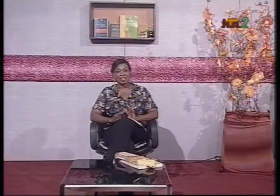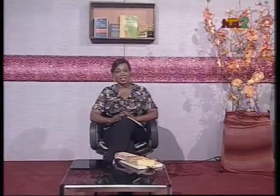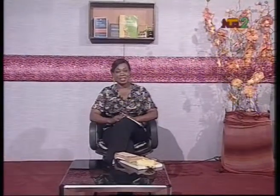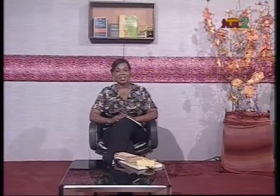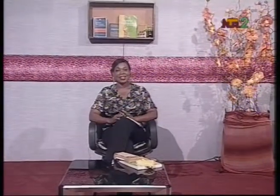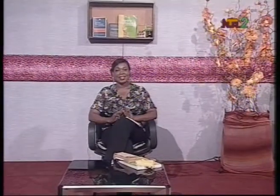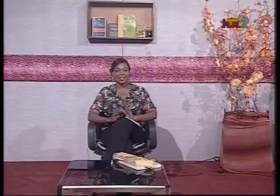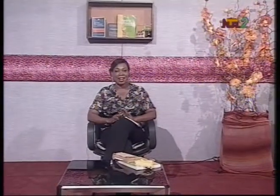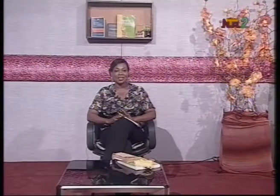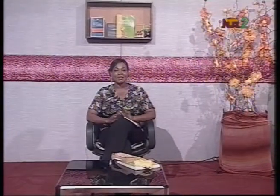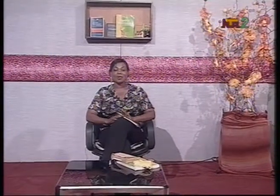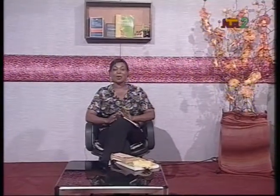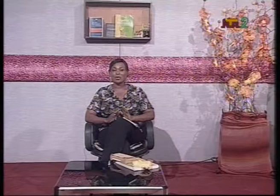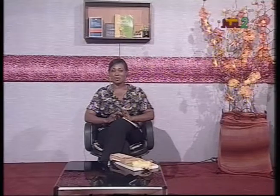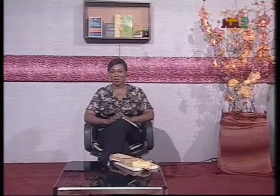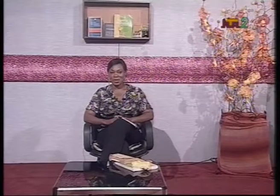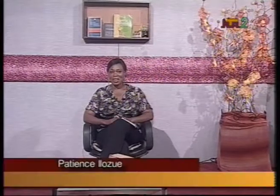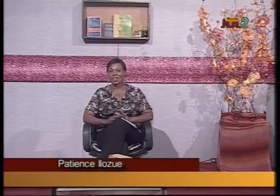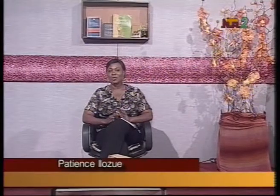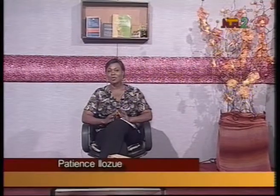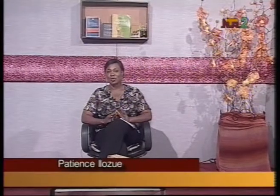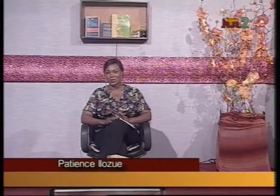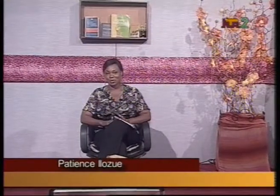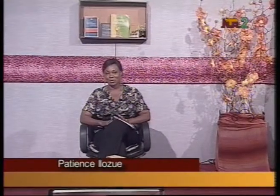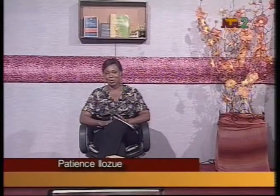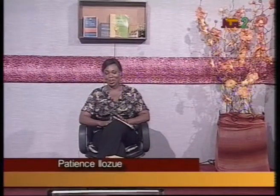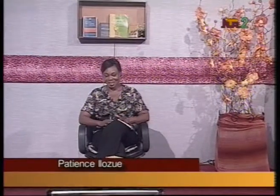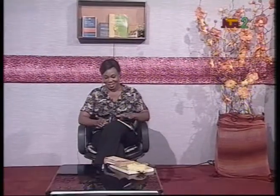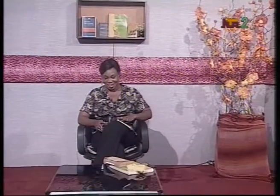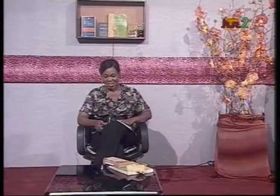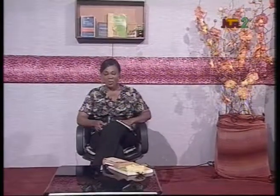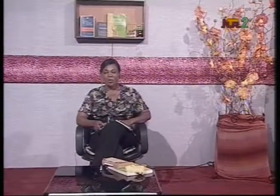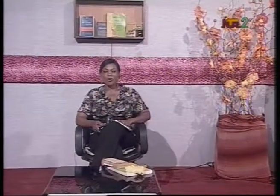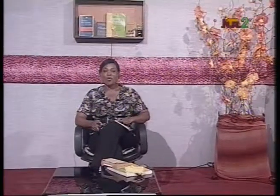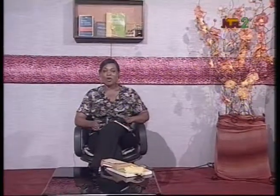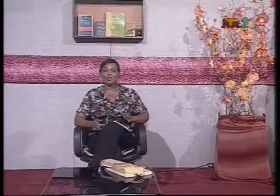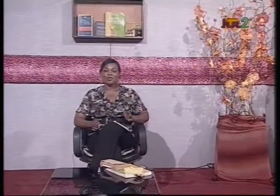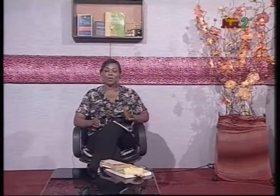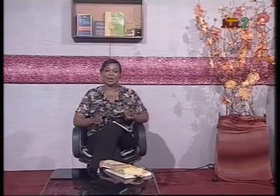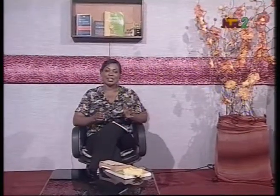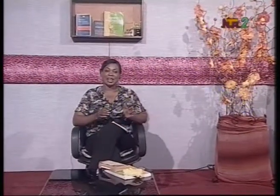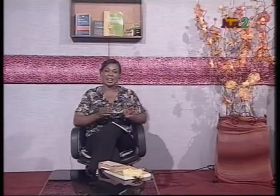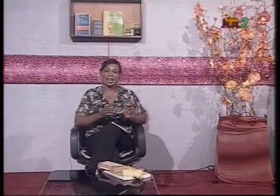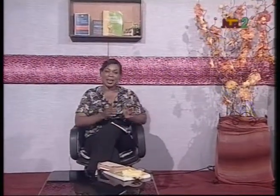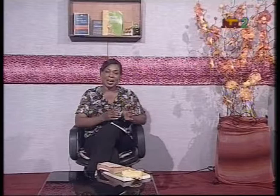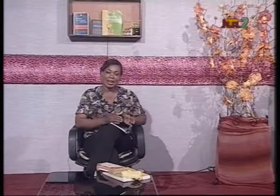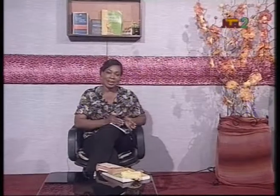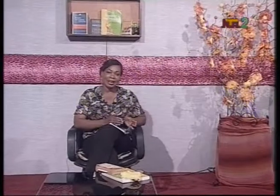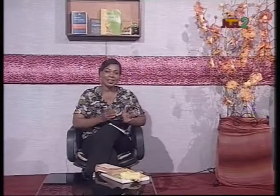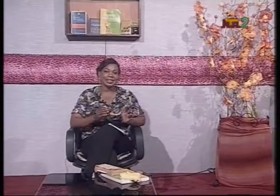letters? Then dial the number on your screen and I'll put you through, okay? We'll move on from letter N. Let's